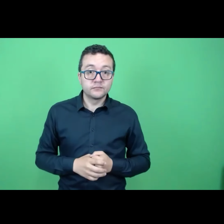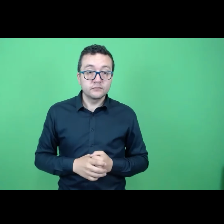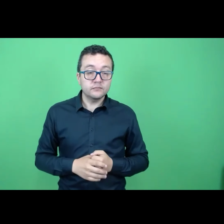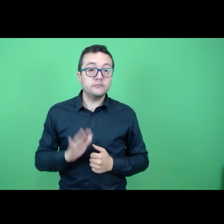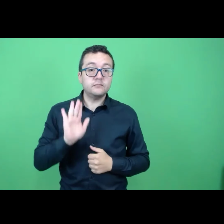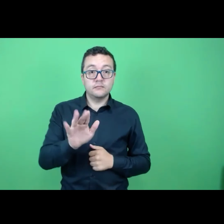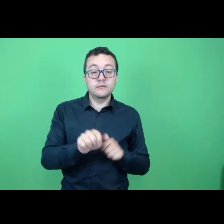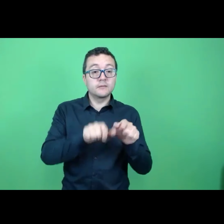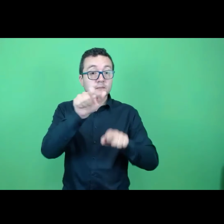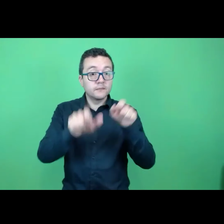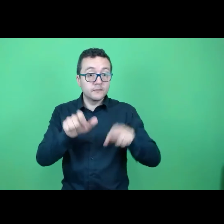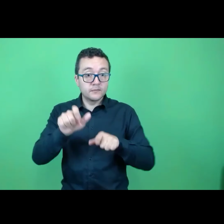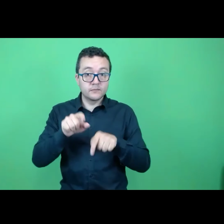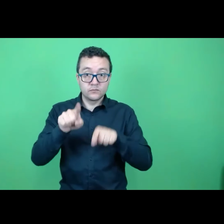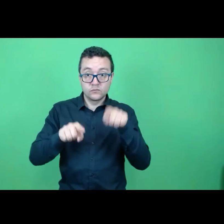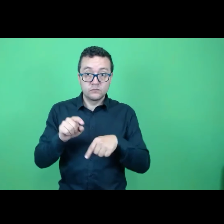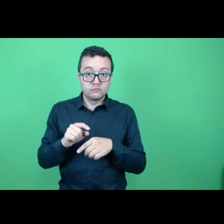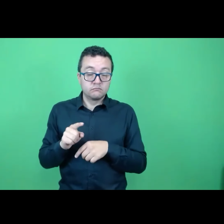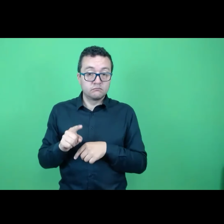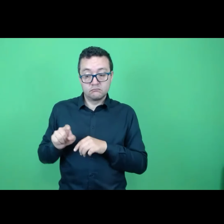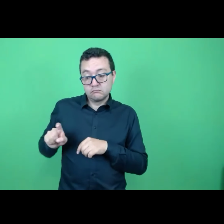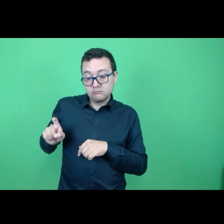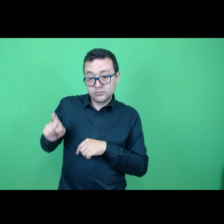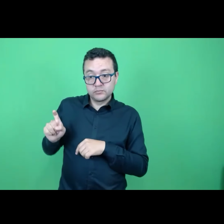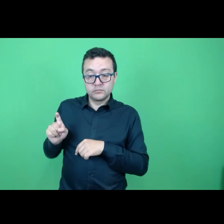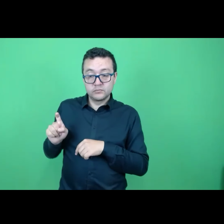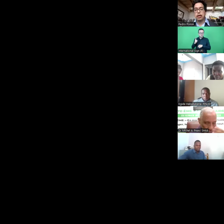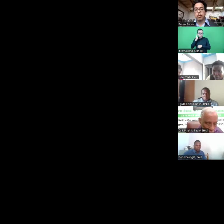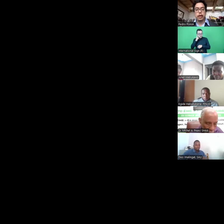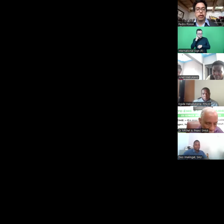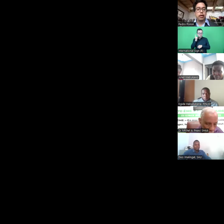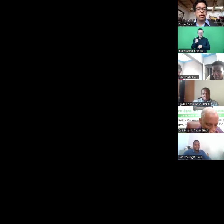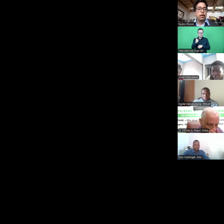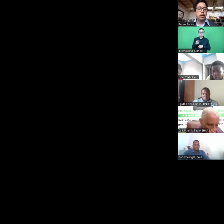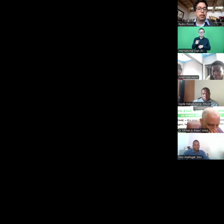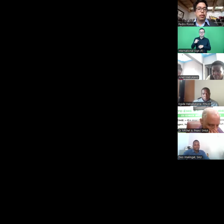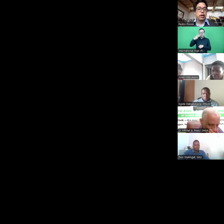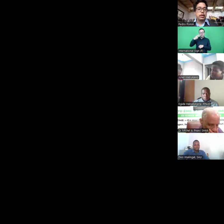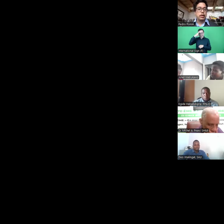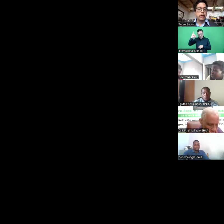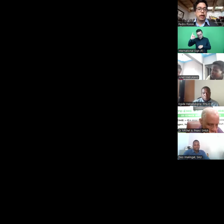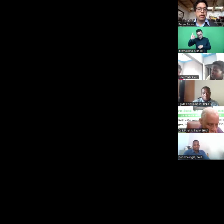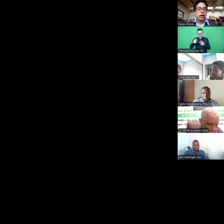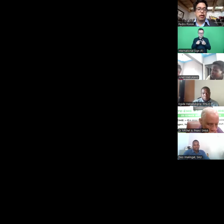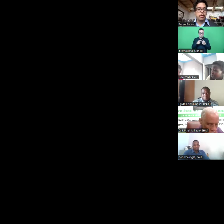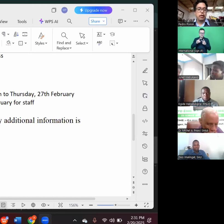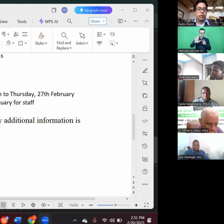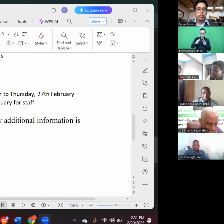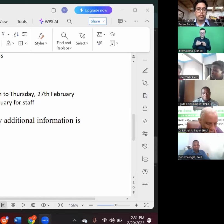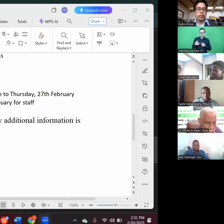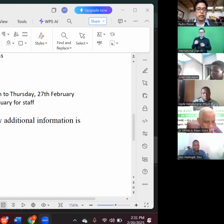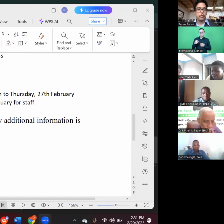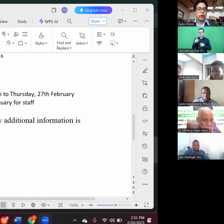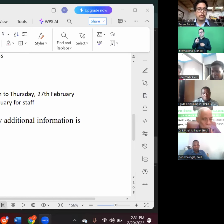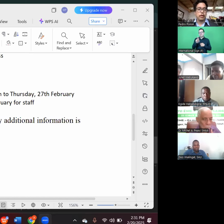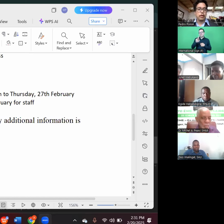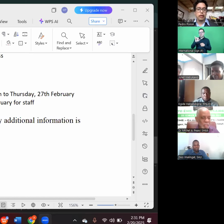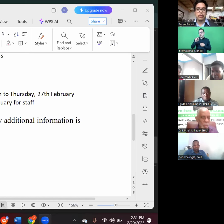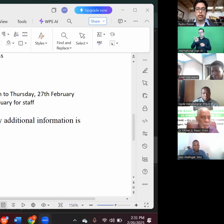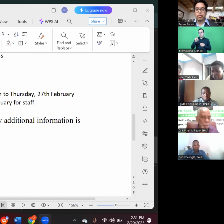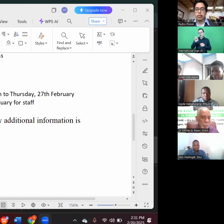are using the interpretation channels in Haitian Creole and Kenya Rwanda will stay